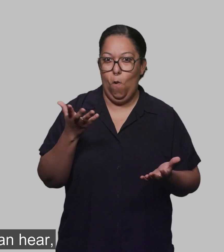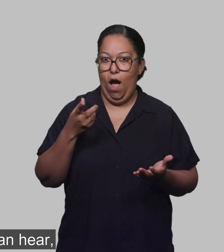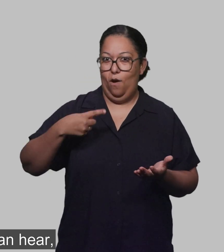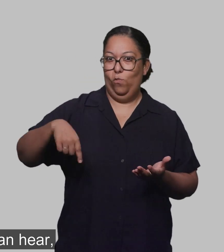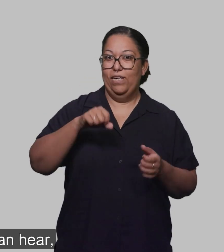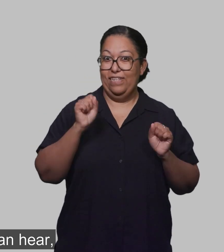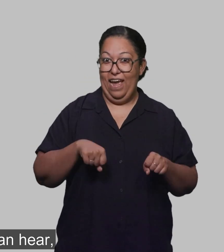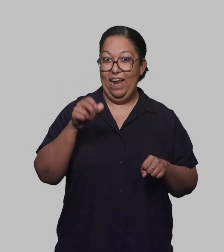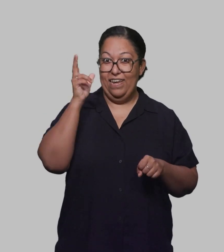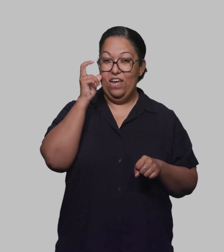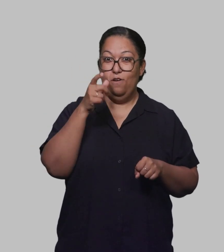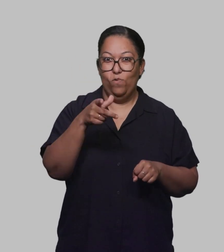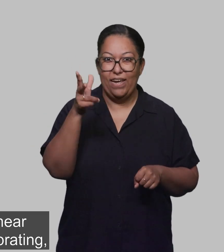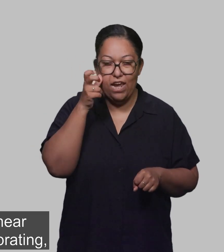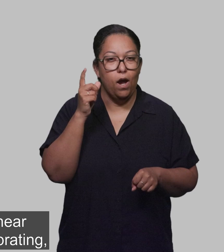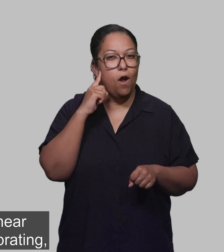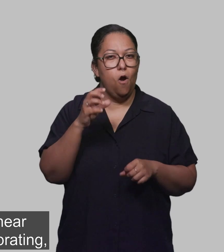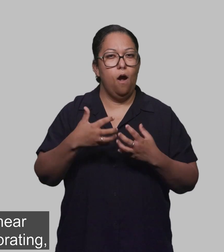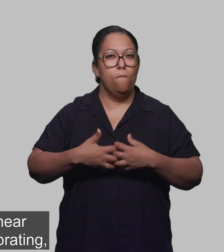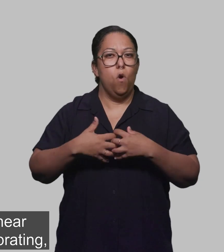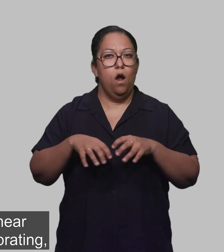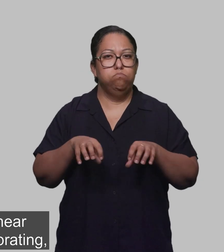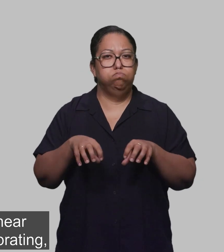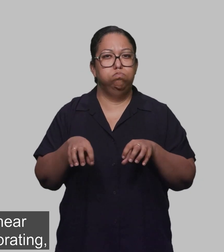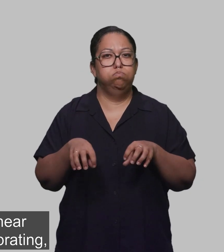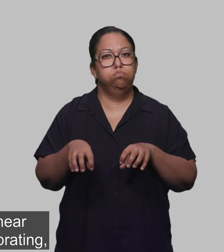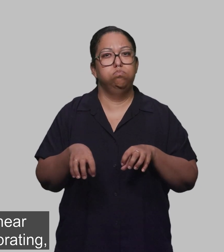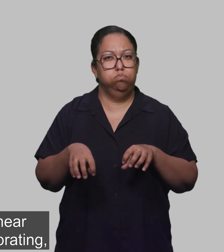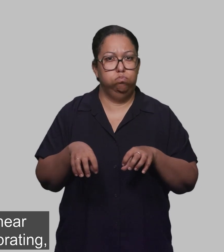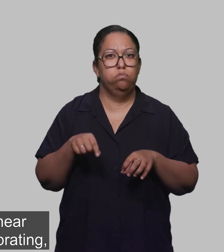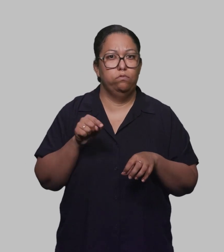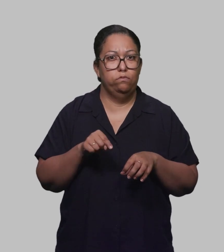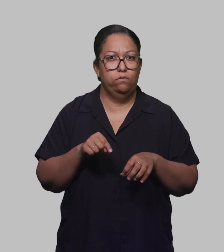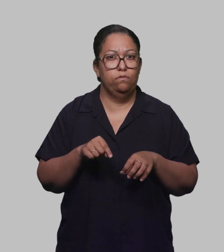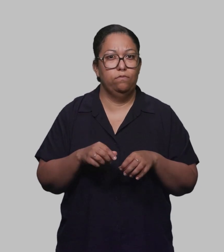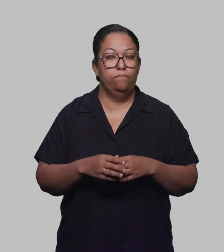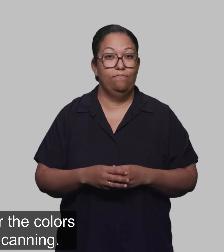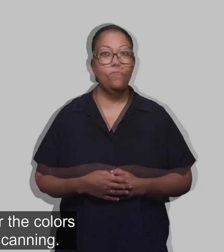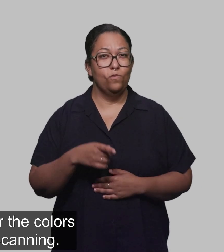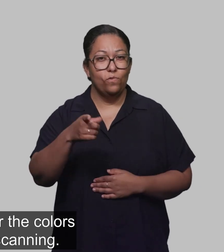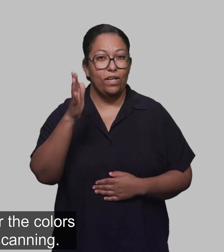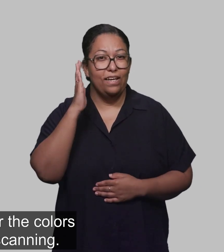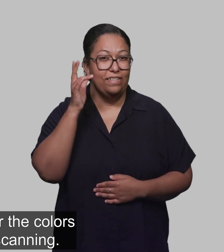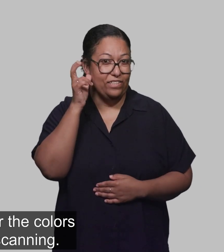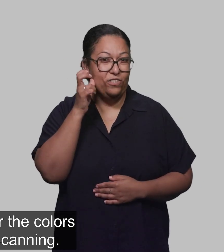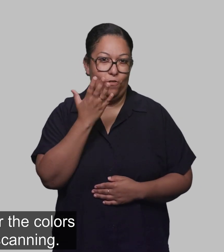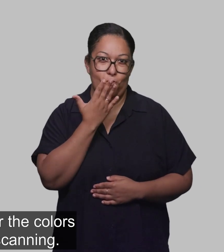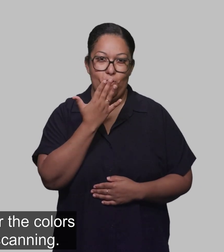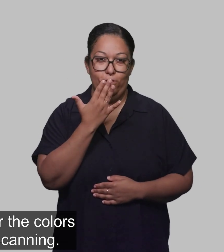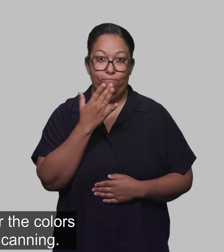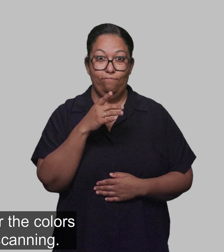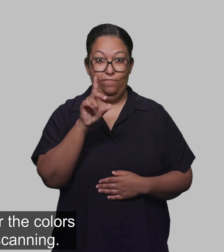people that can hear, they will hear the motor vibrating, and you will hear the